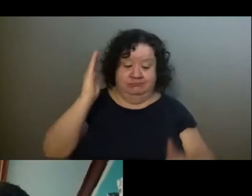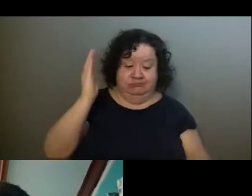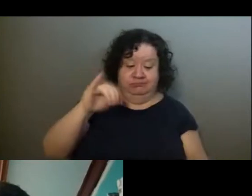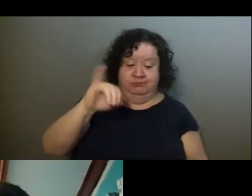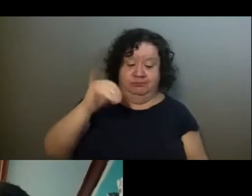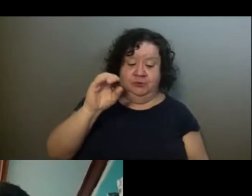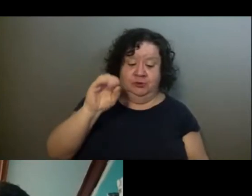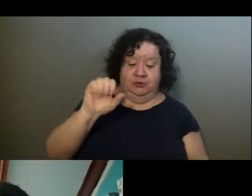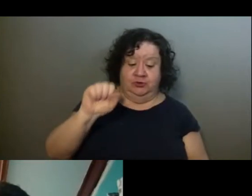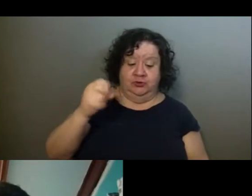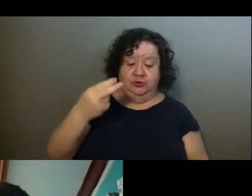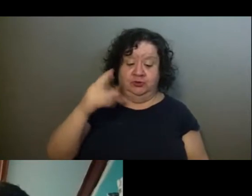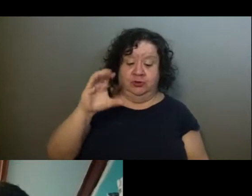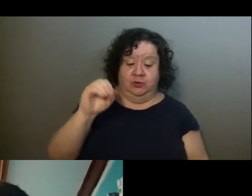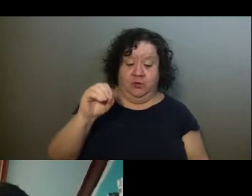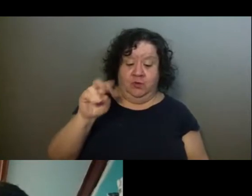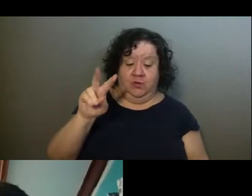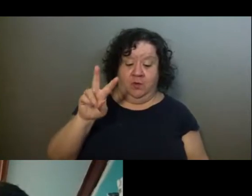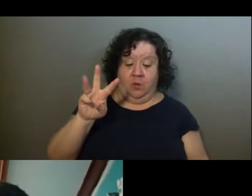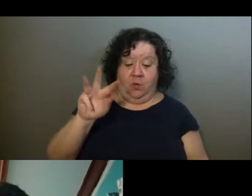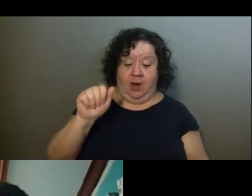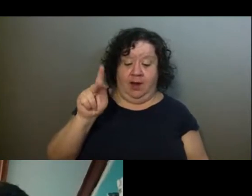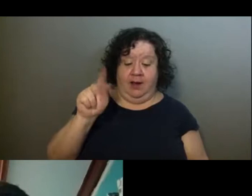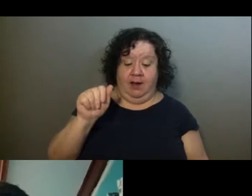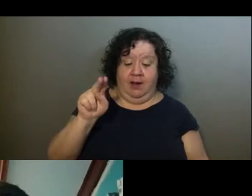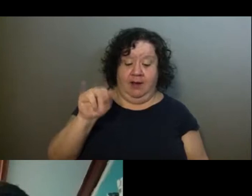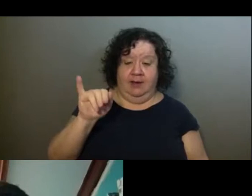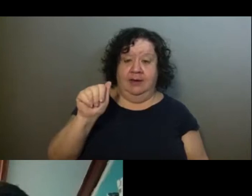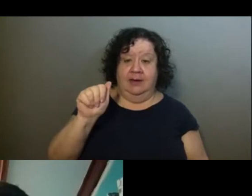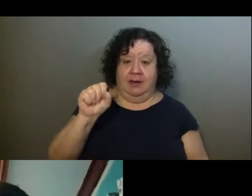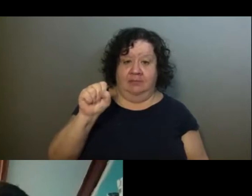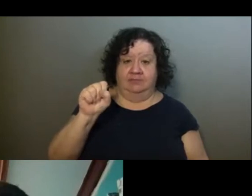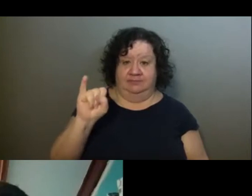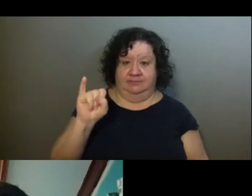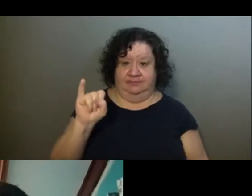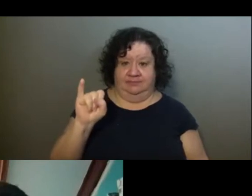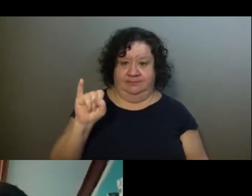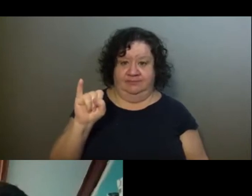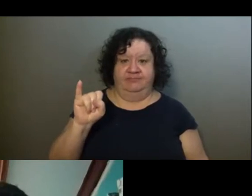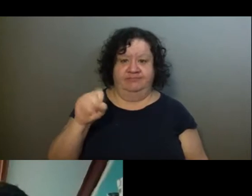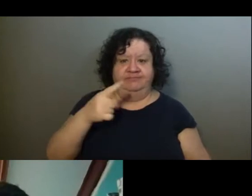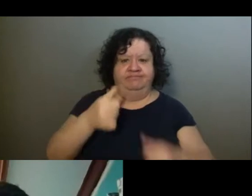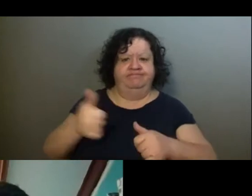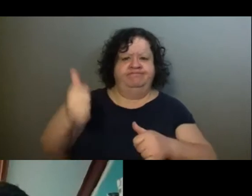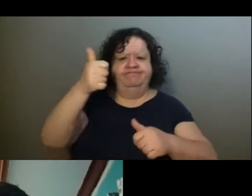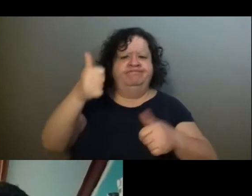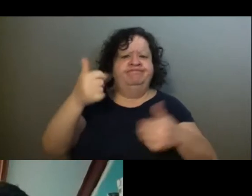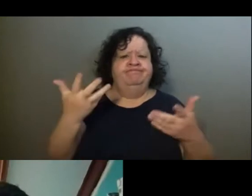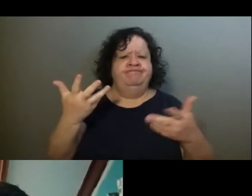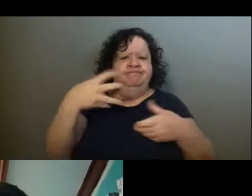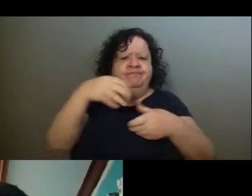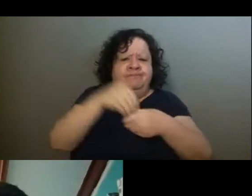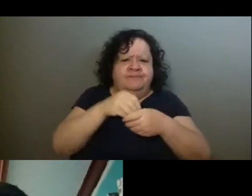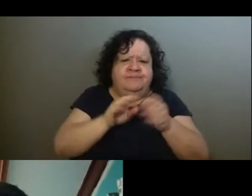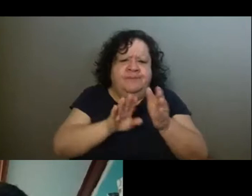for inclusive development, to reflect on question three that we are on from a regional DPO